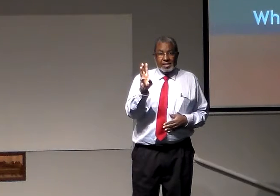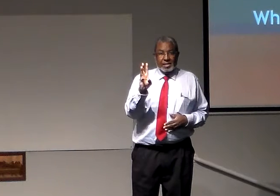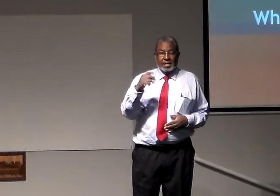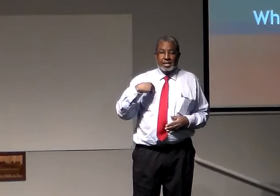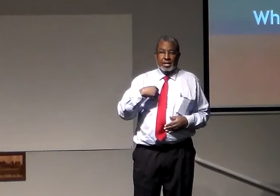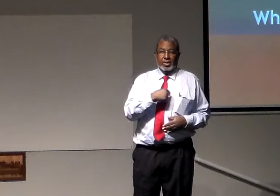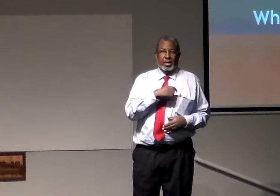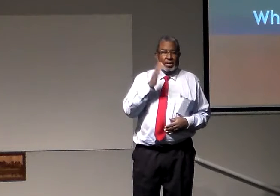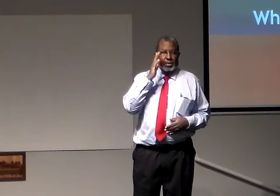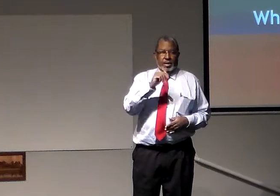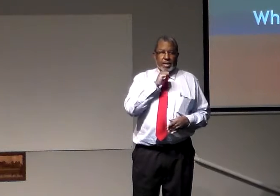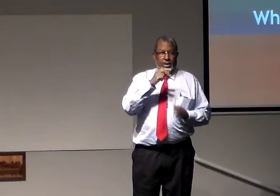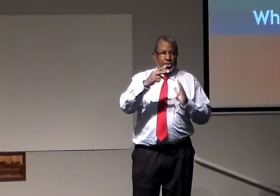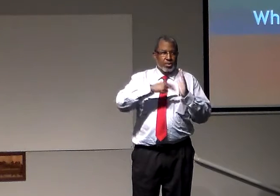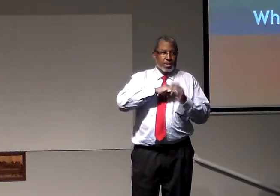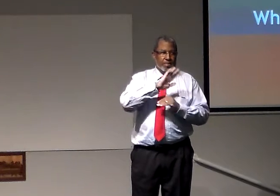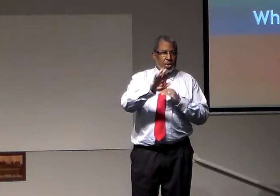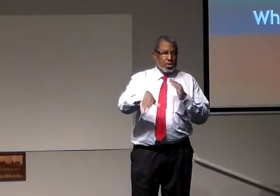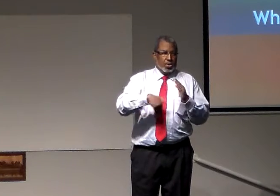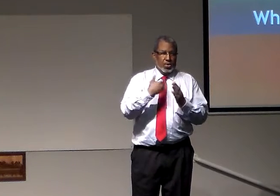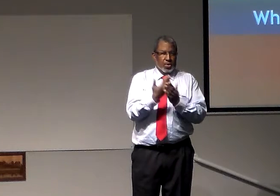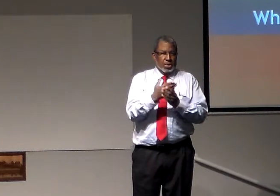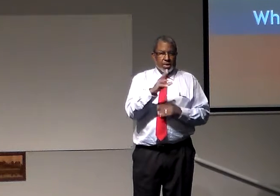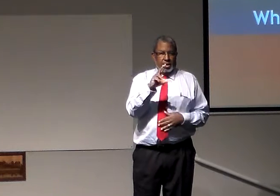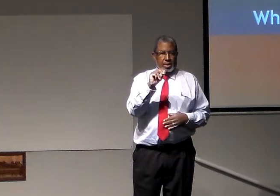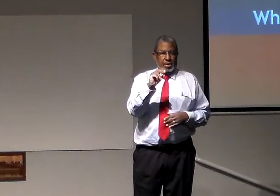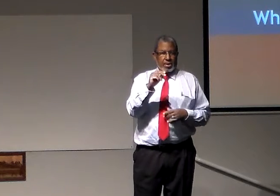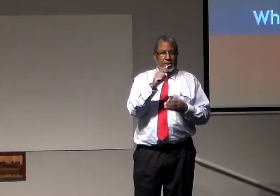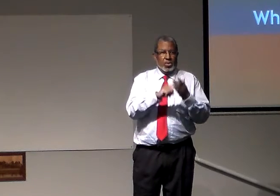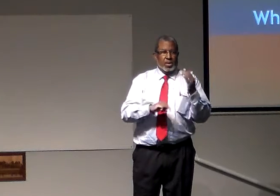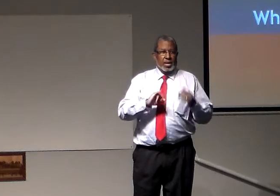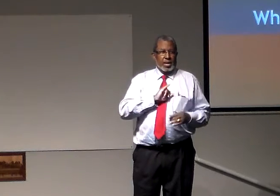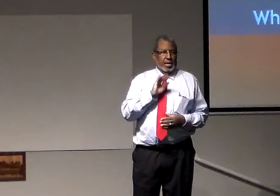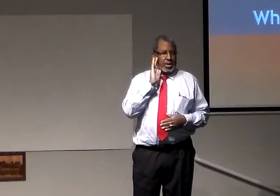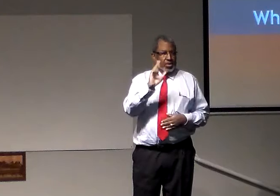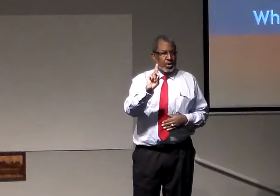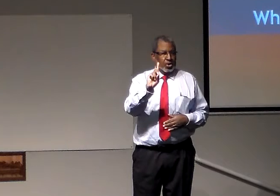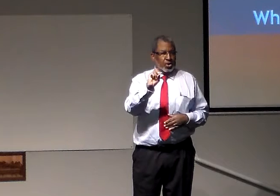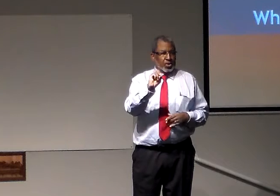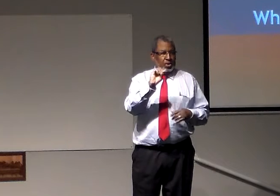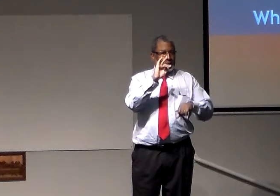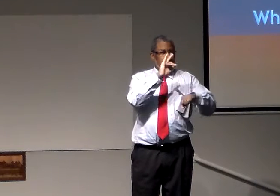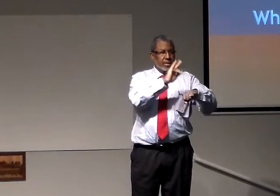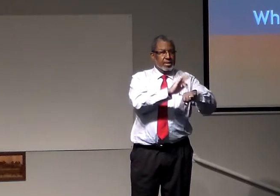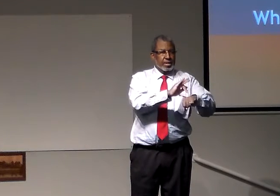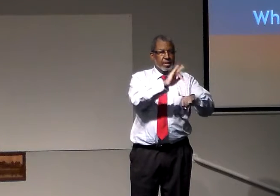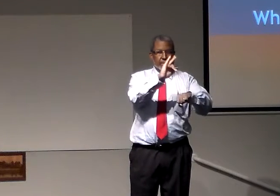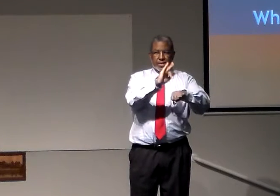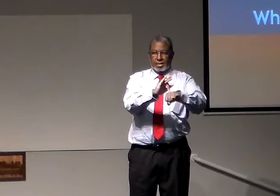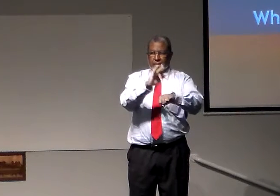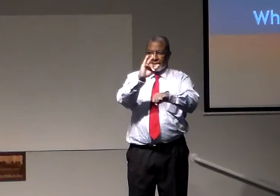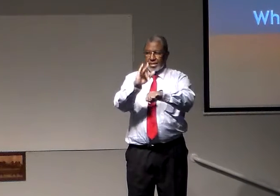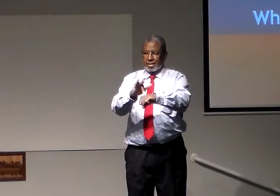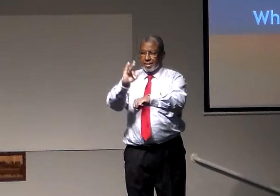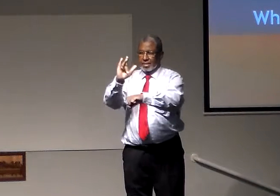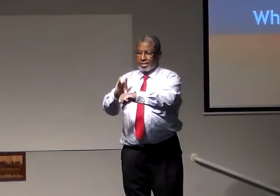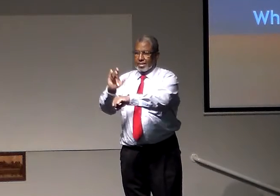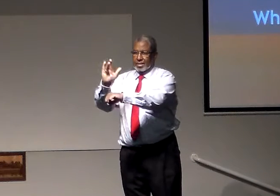26. And I'm not going to read it all. No. What I will do is I'll touch up on some of the